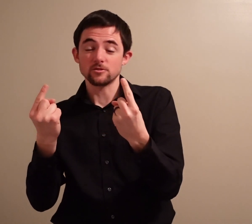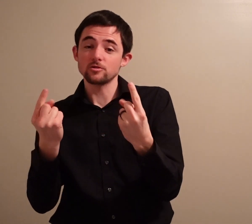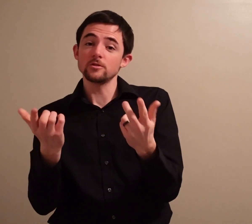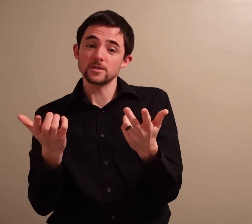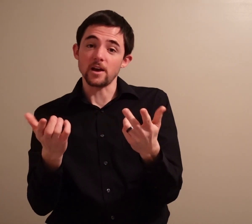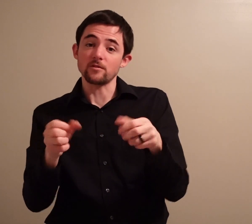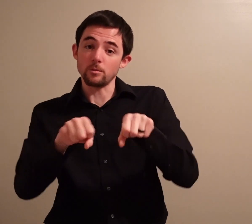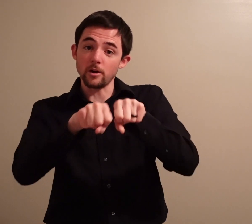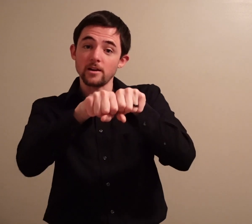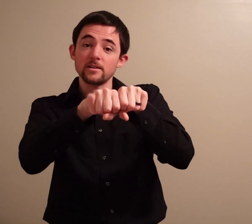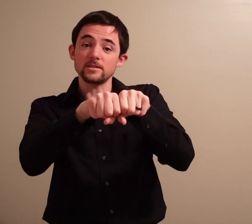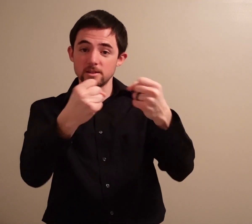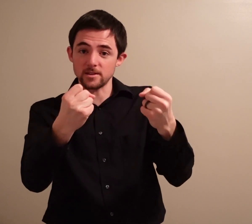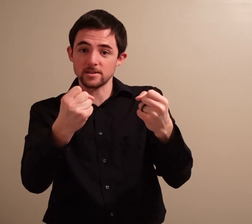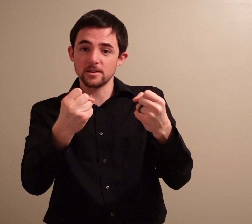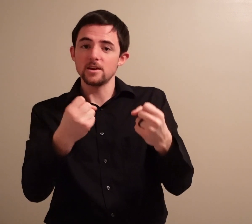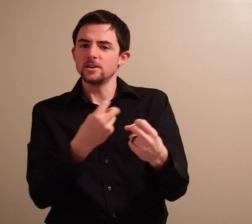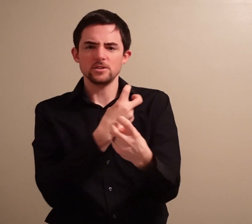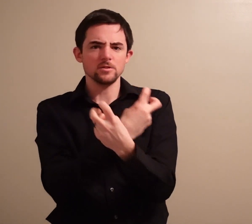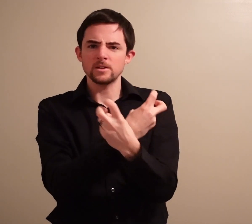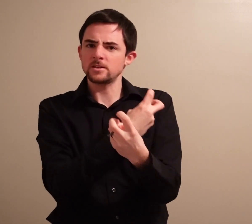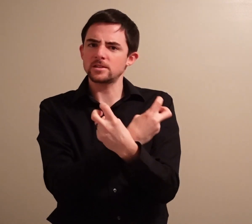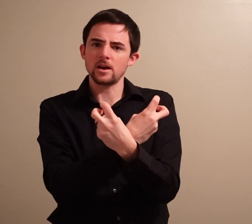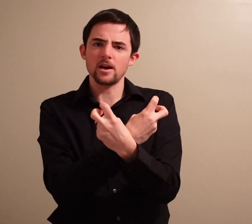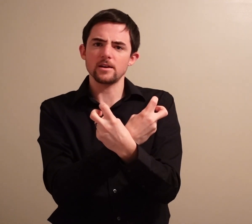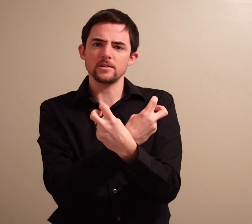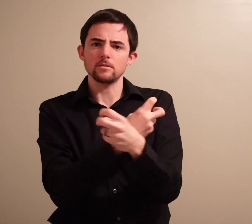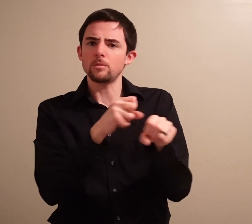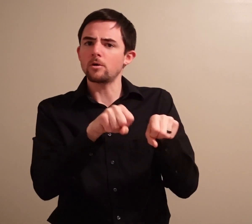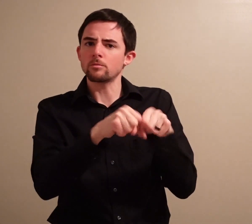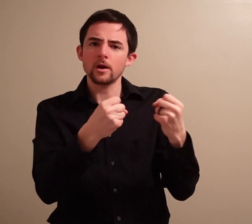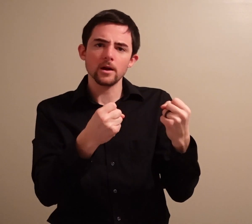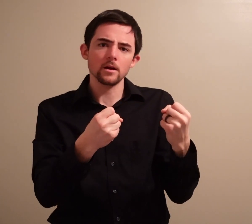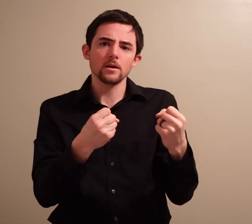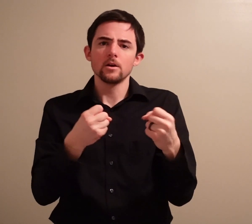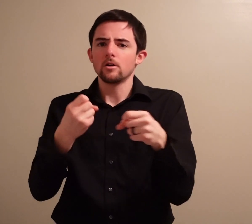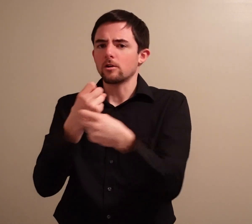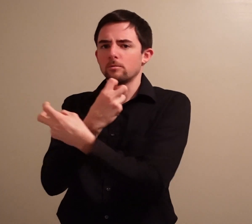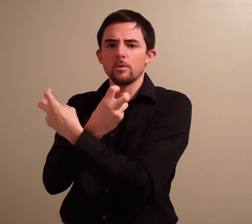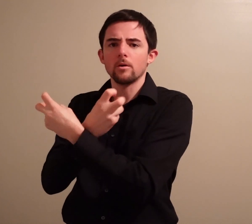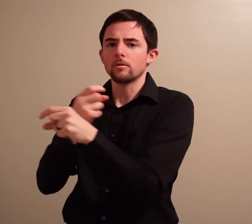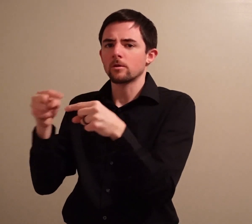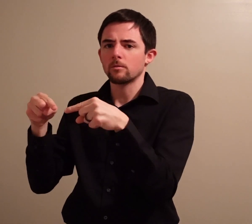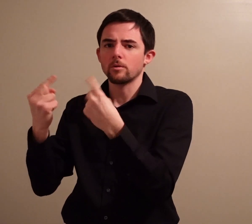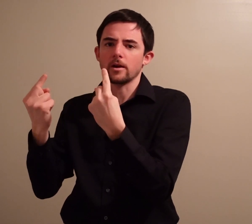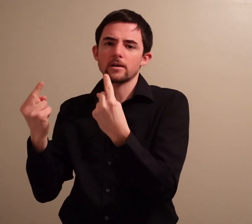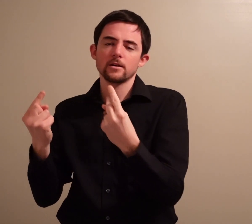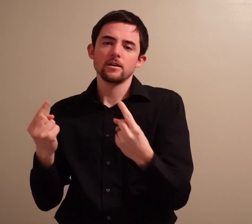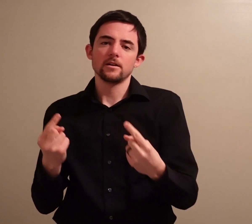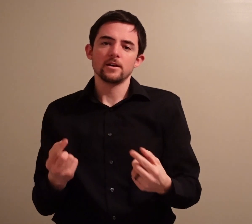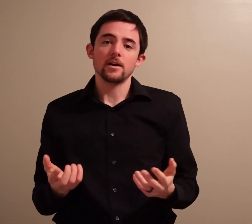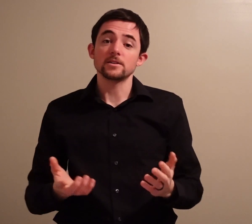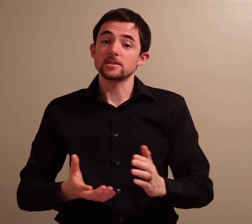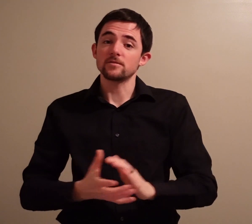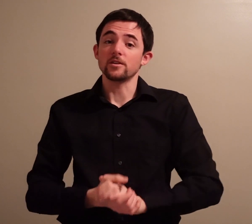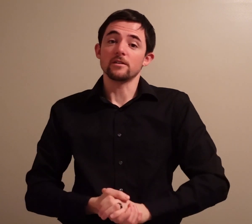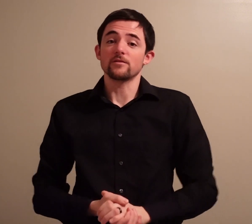true sign for break is this. So you can sign bone break or bone break, just for your